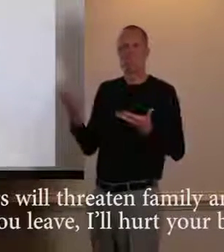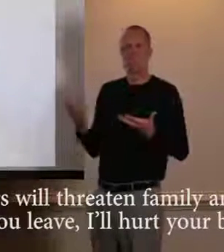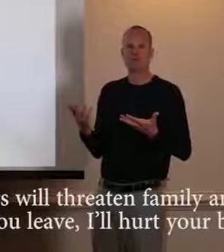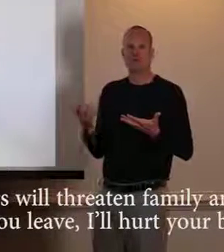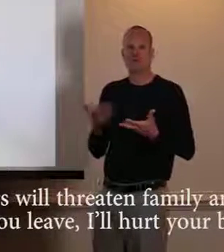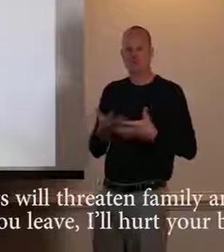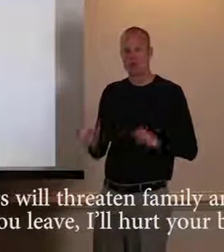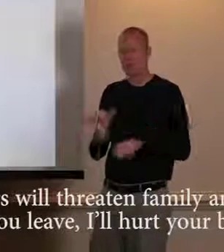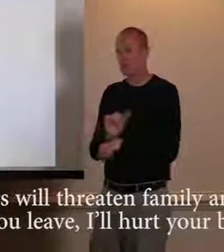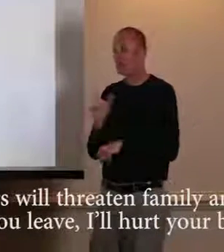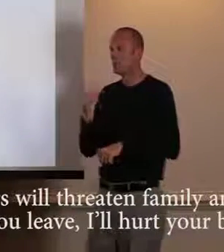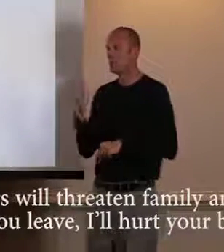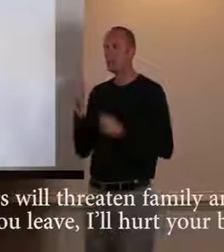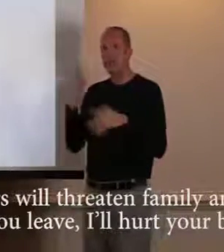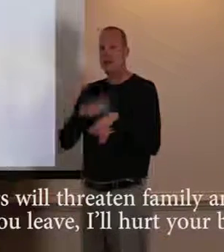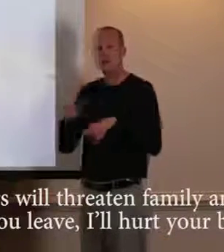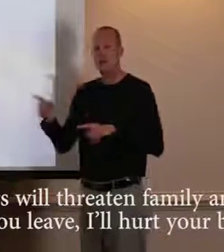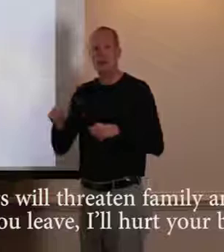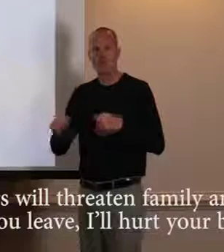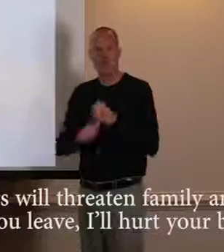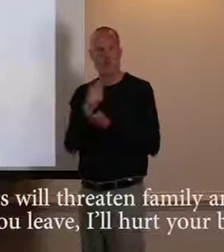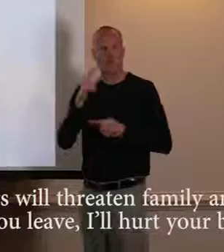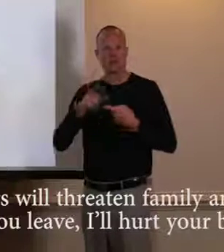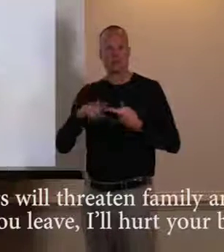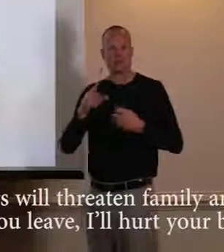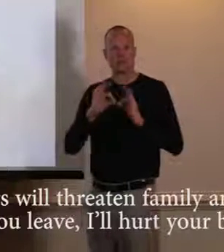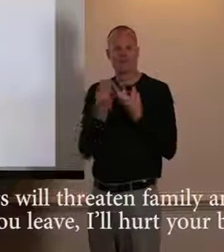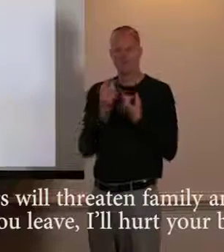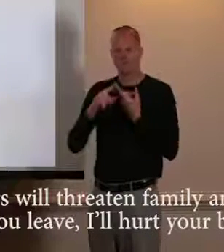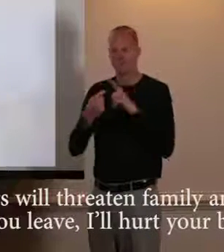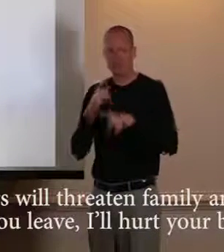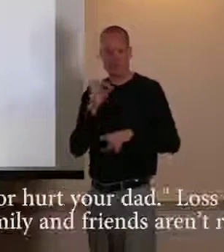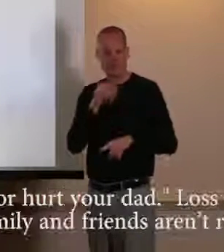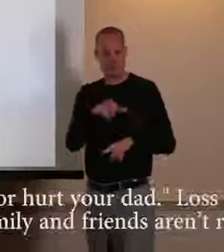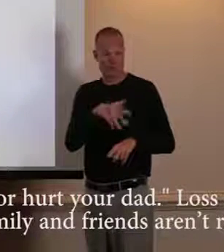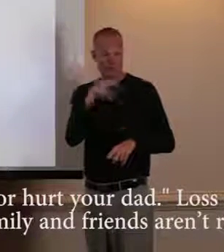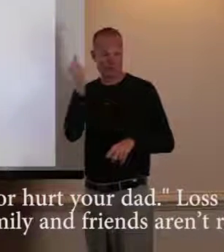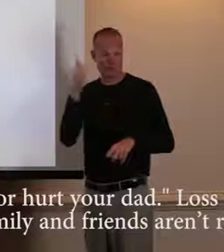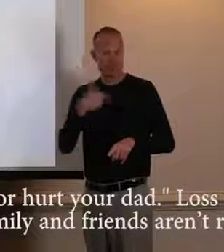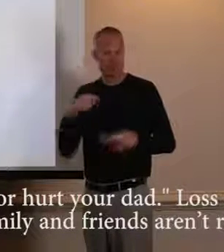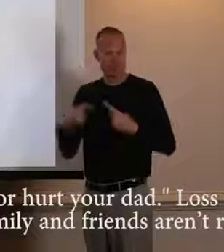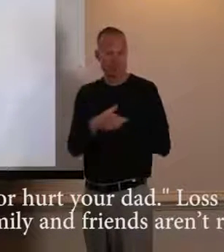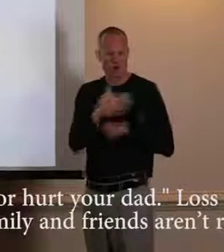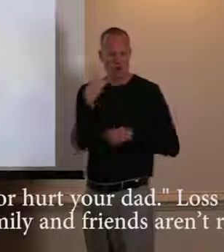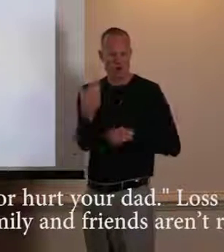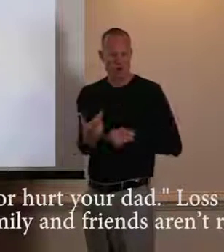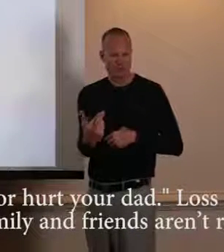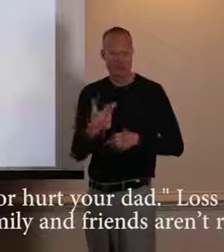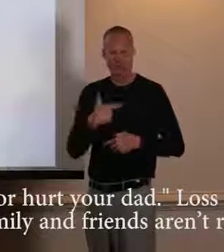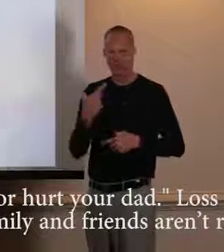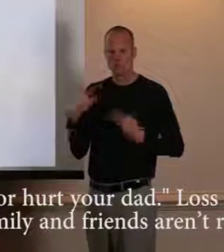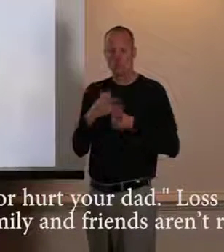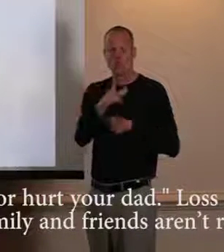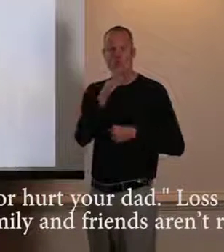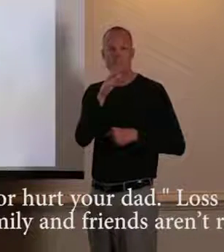will threaten family and friends. They'll say, well, if you leave, I'll hurt your best friend, or I'll hurt your mom, or I'll hurt your